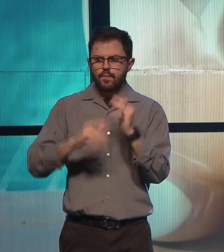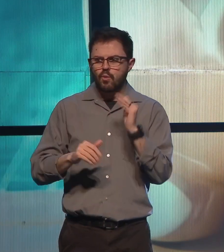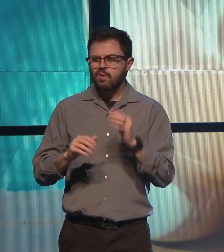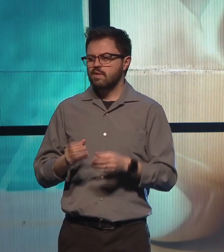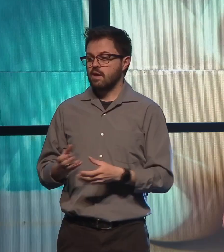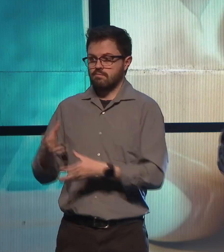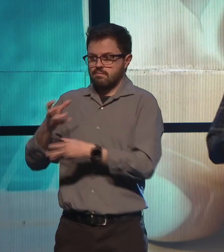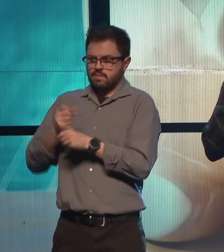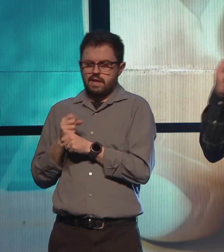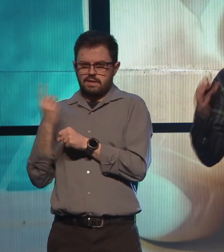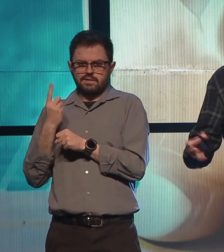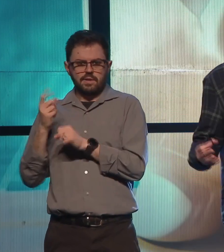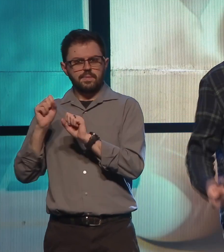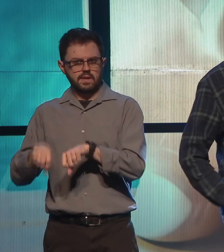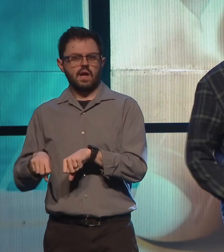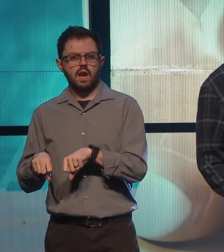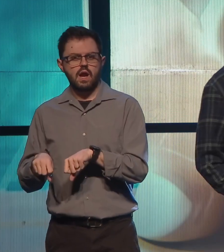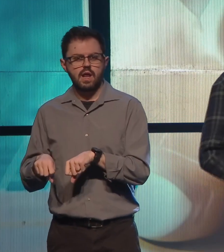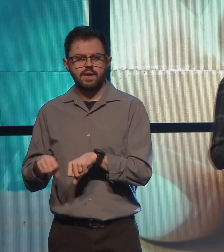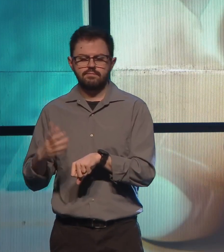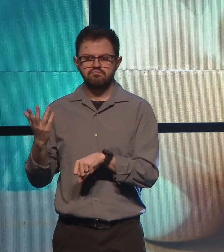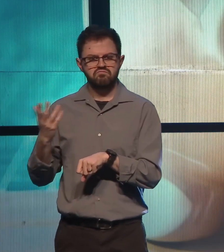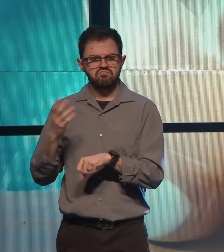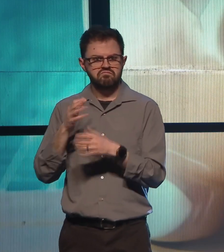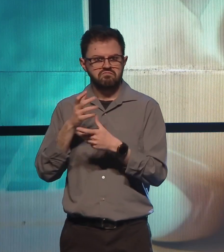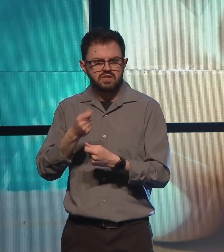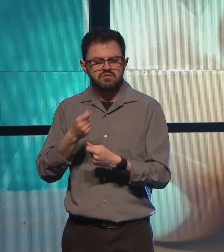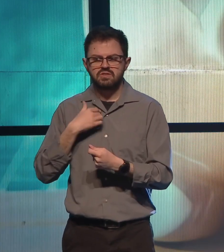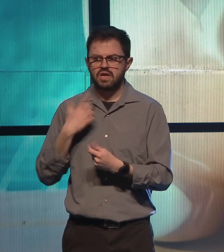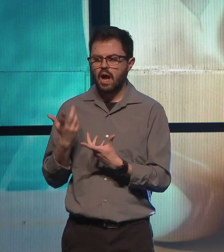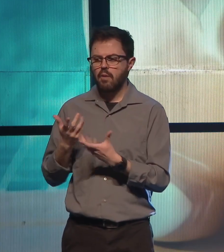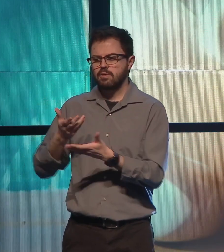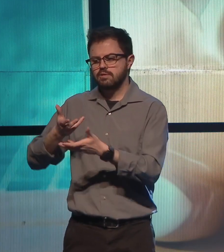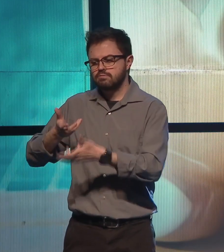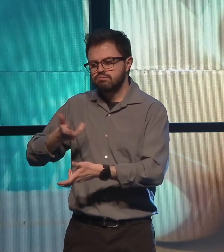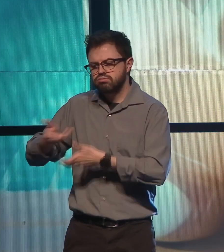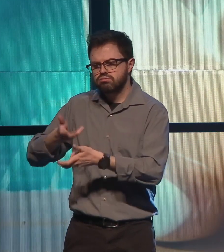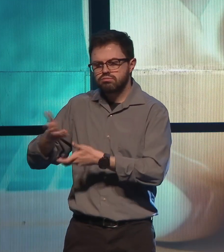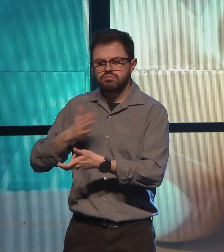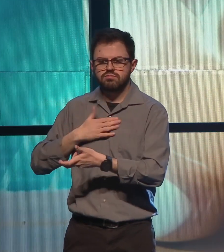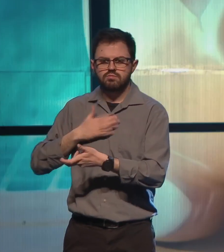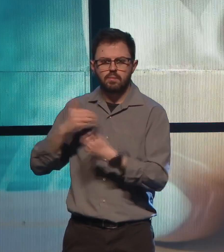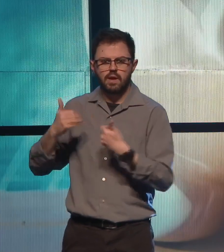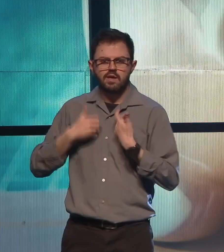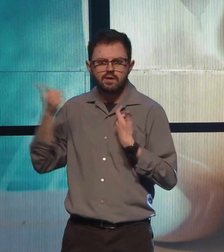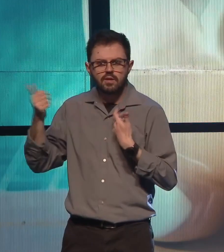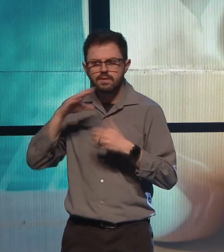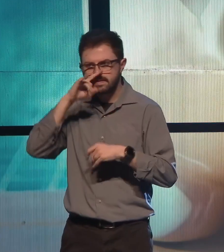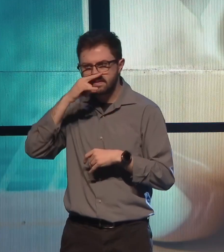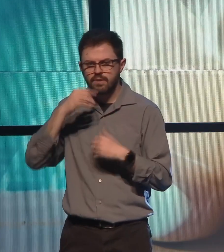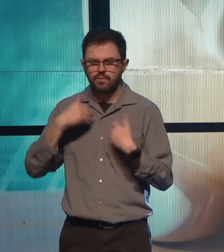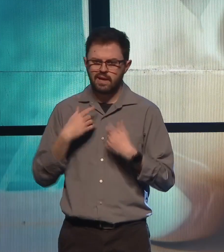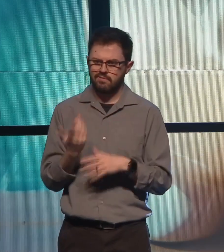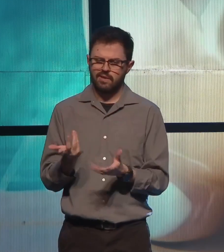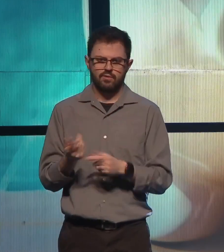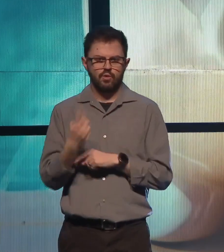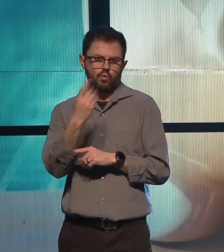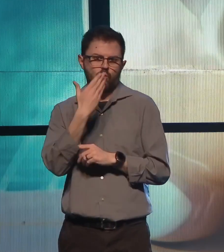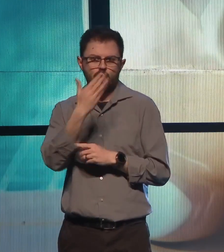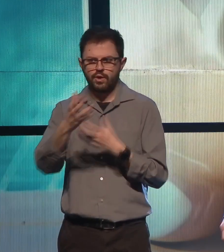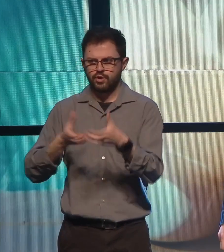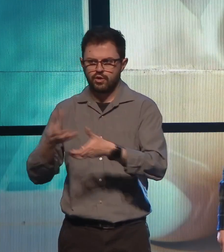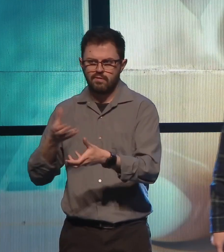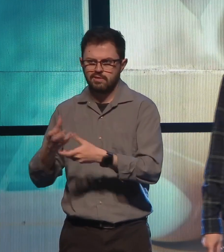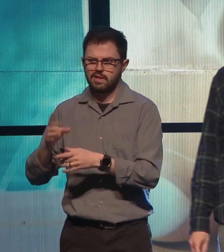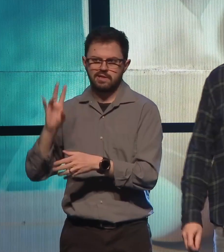week, and somehow we started to have like a deep conversation. We have one of these like every 7 years, right? So, I mean... And we're